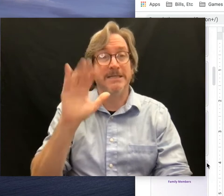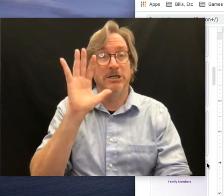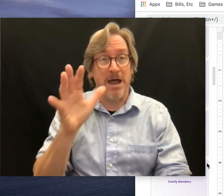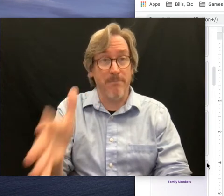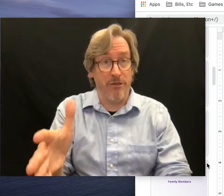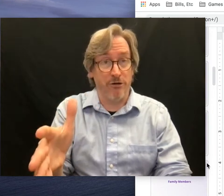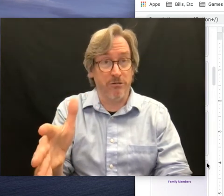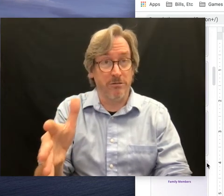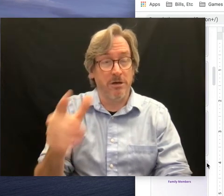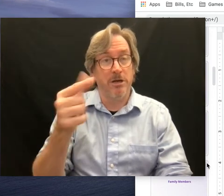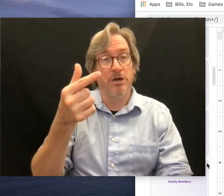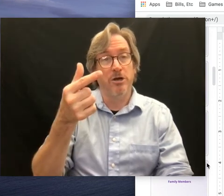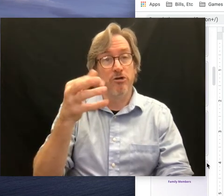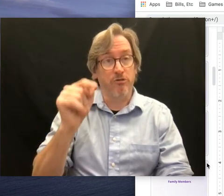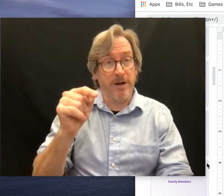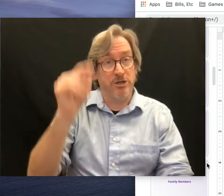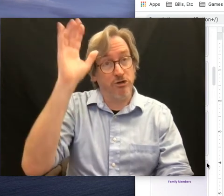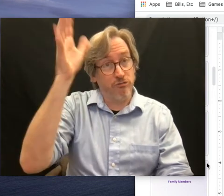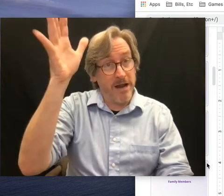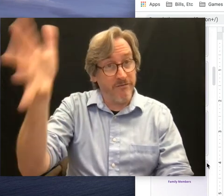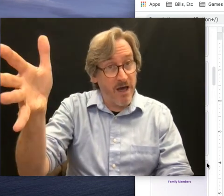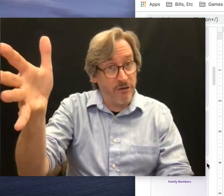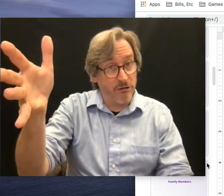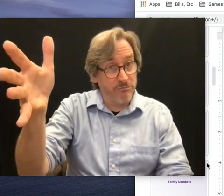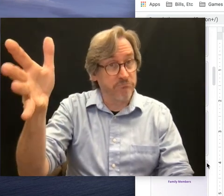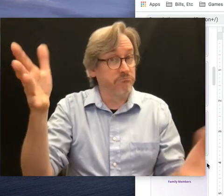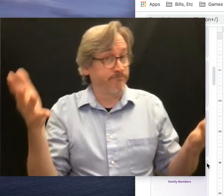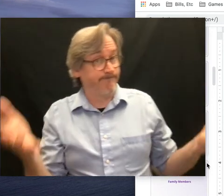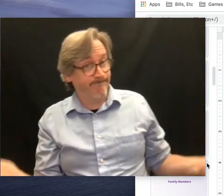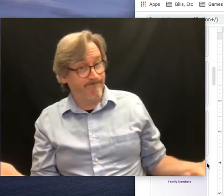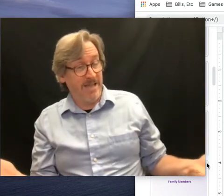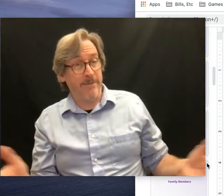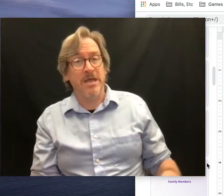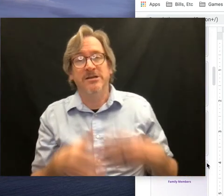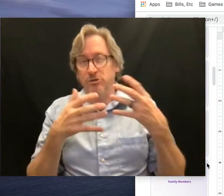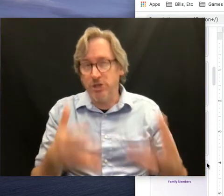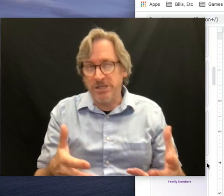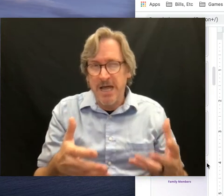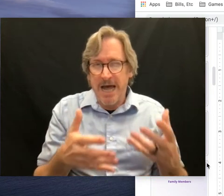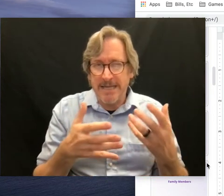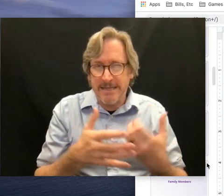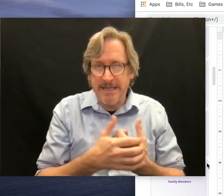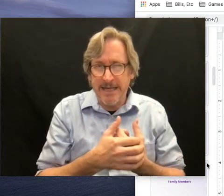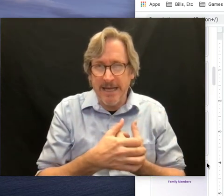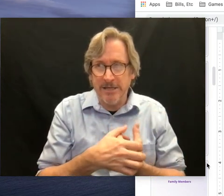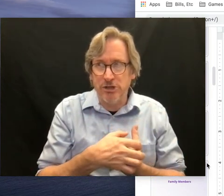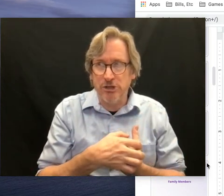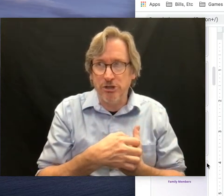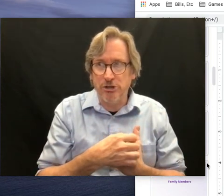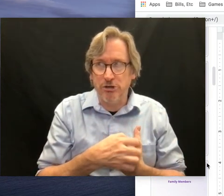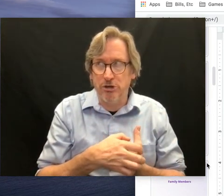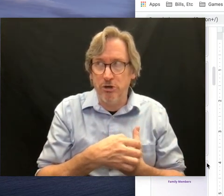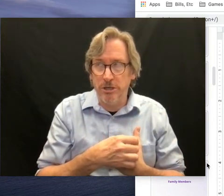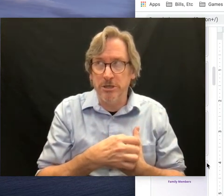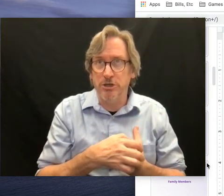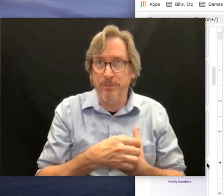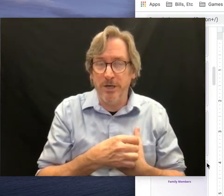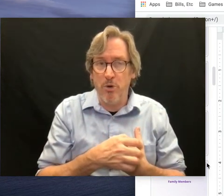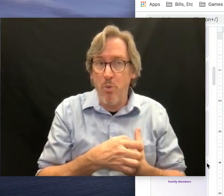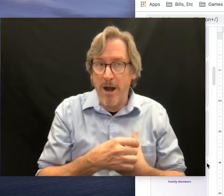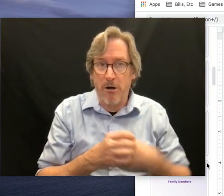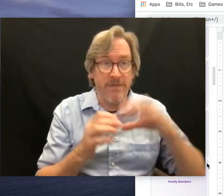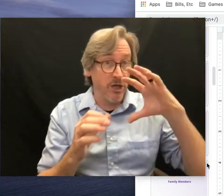great grandmother, great grandfather. Okay, so it's good